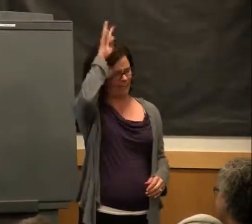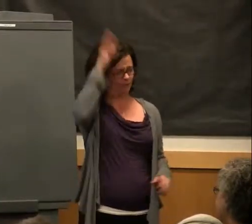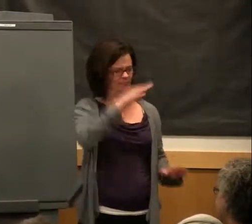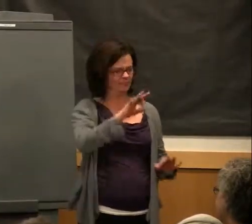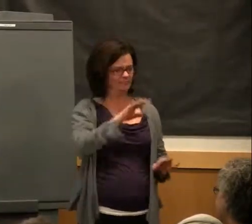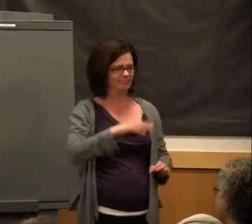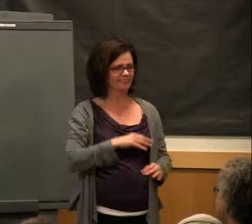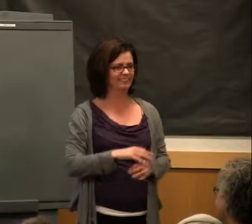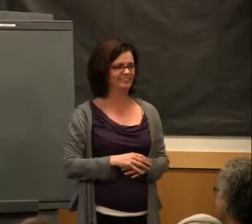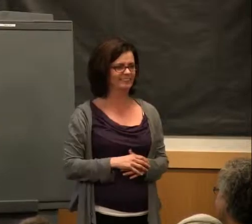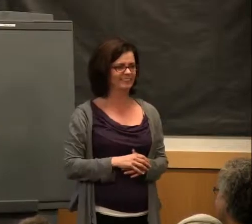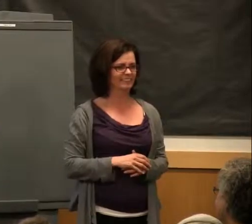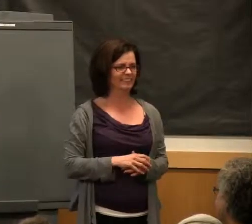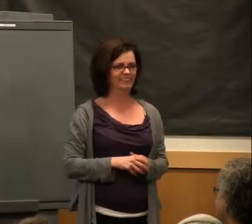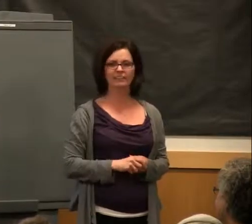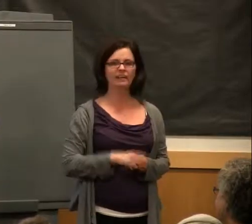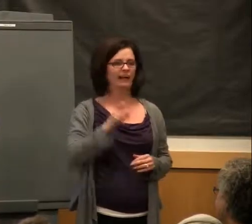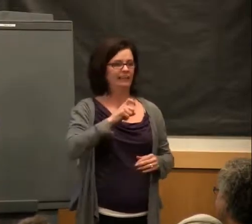Can't forget to get wired up.